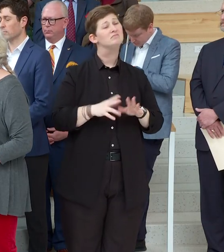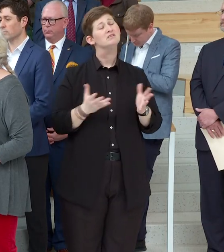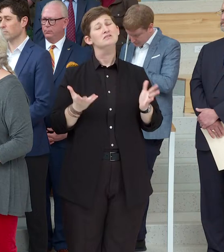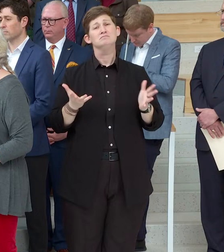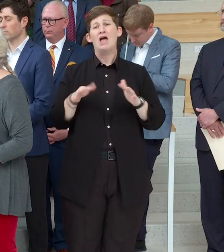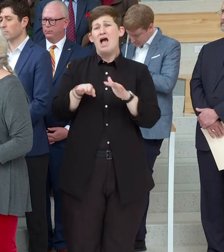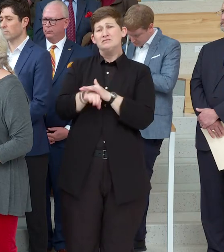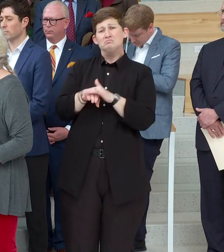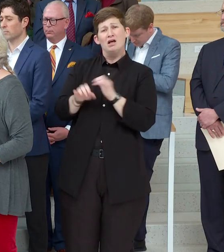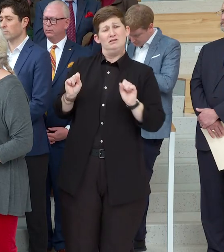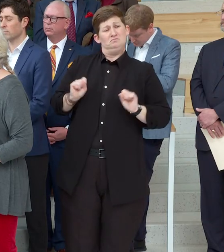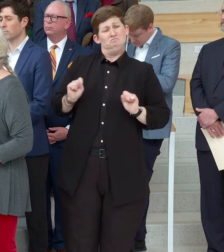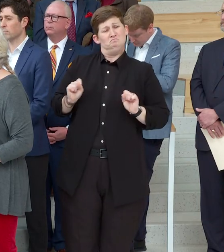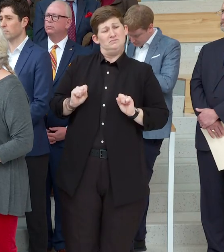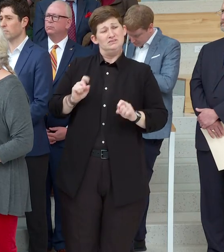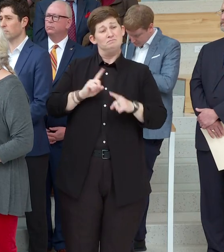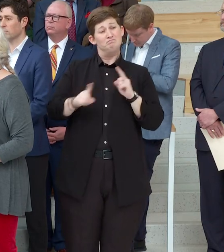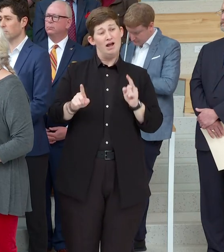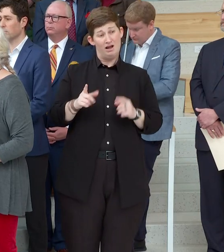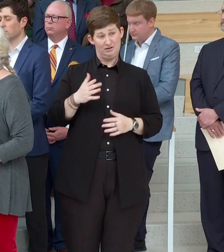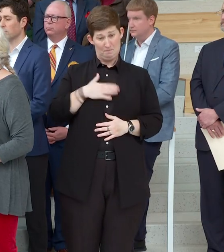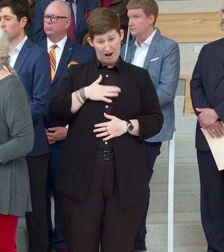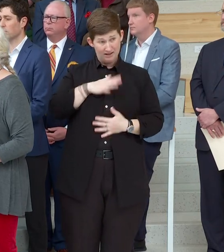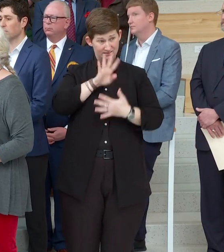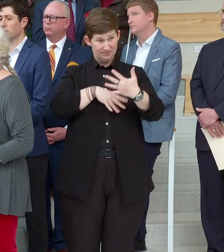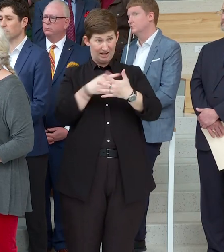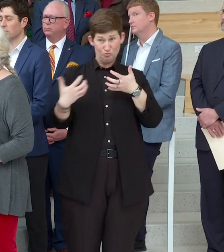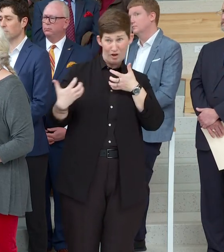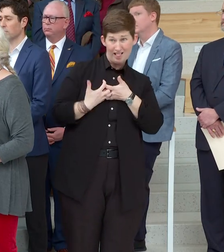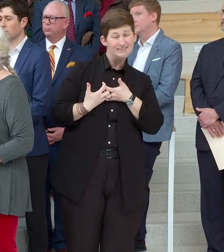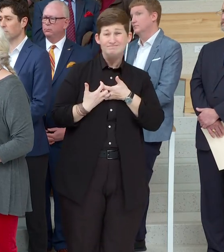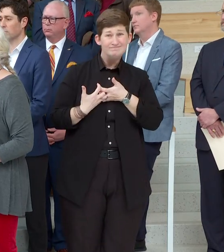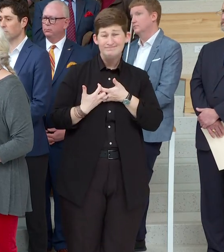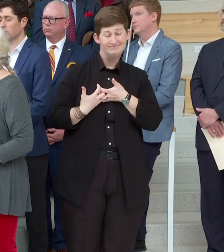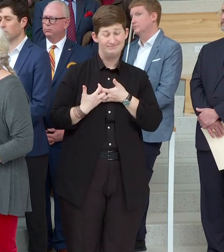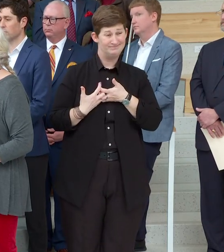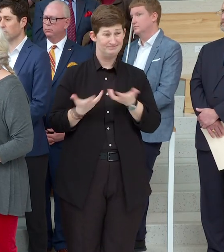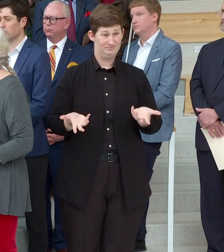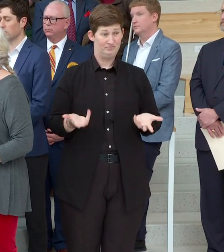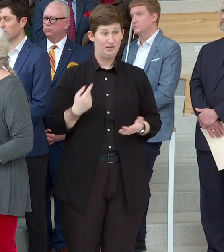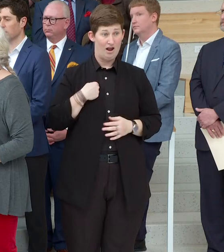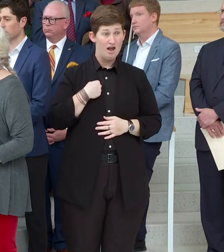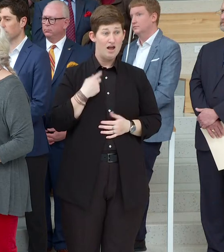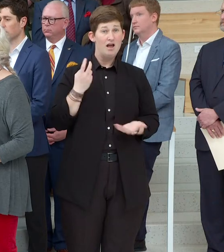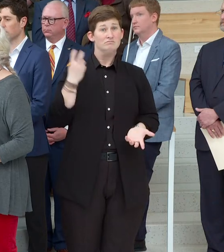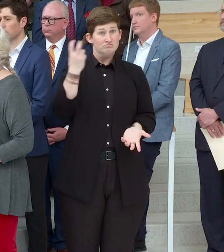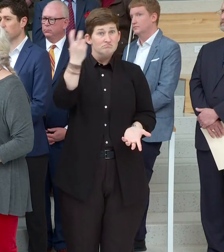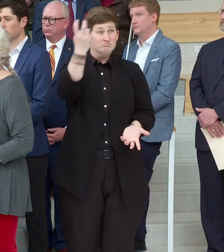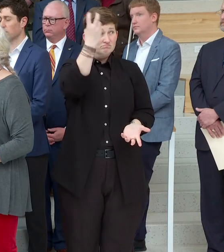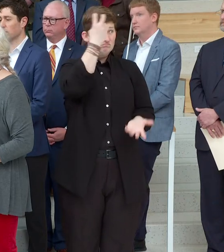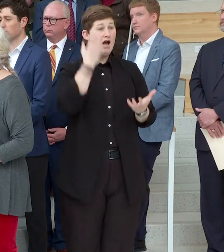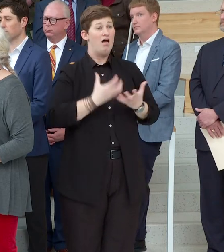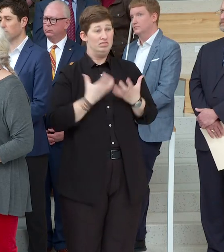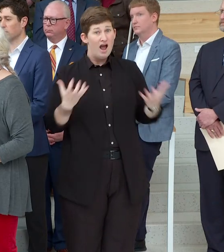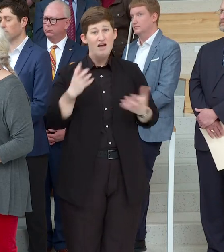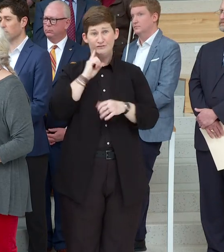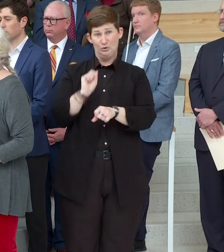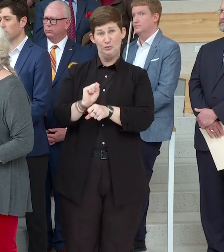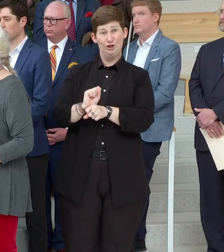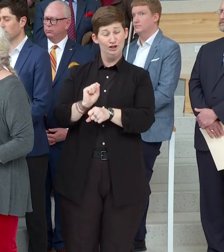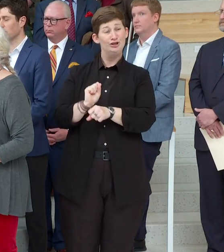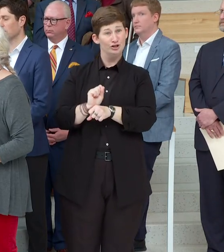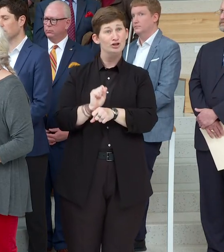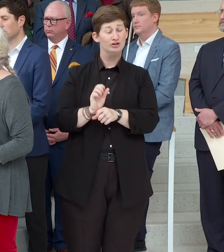my busy professional schedule. My ability to get around is my independence. When we don't include all people in the